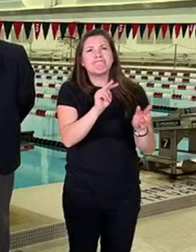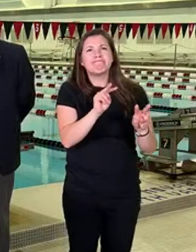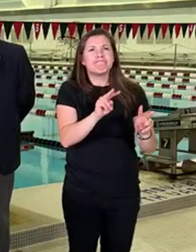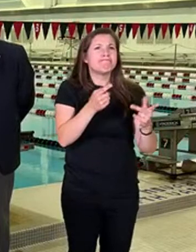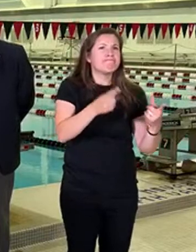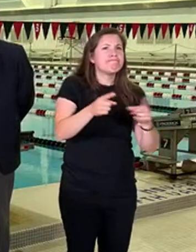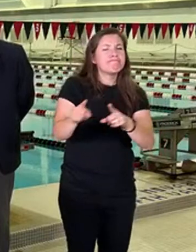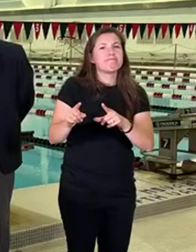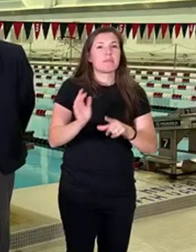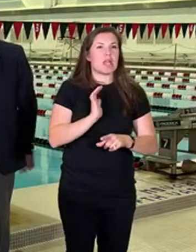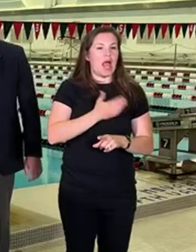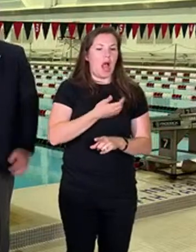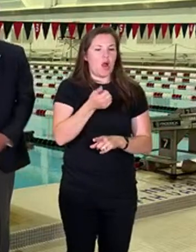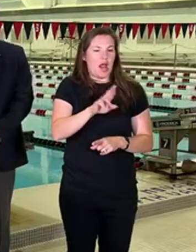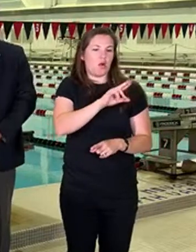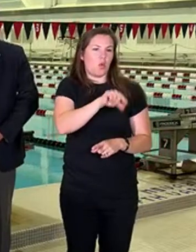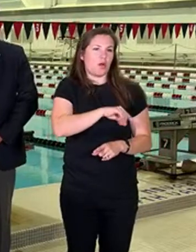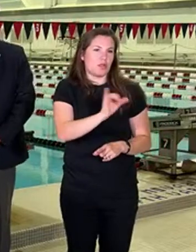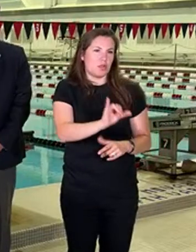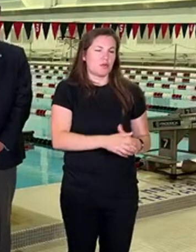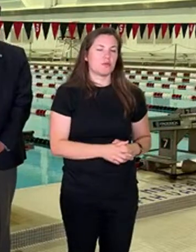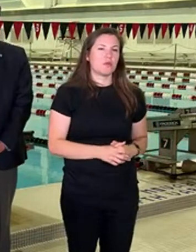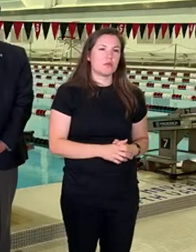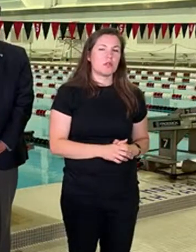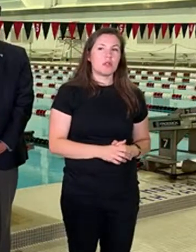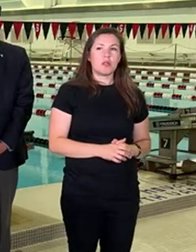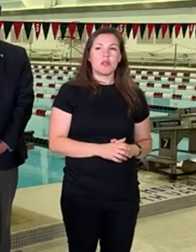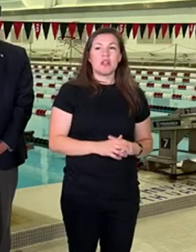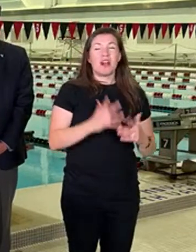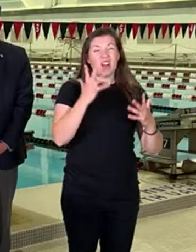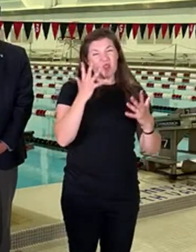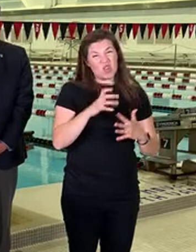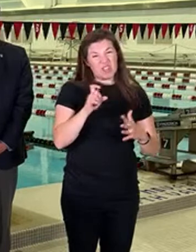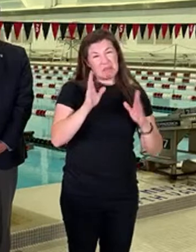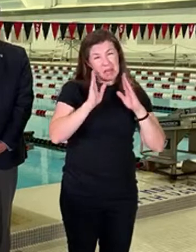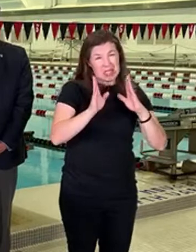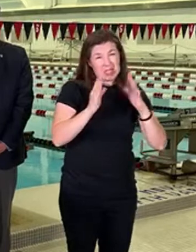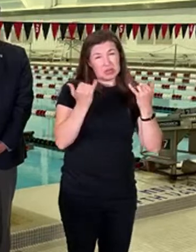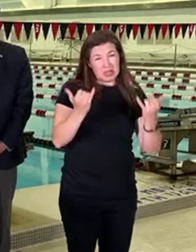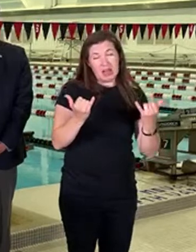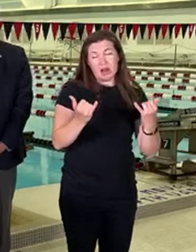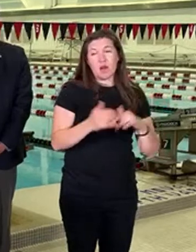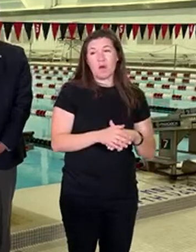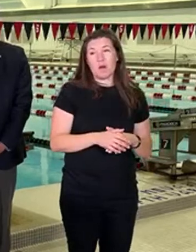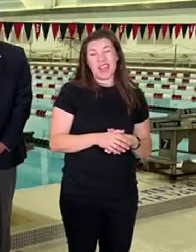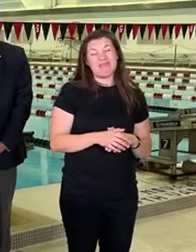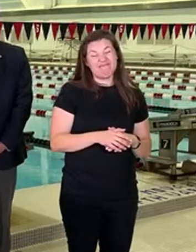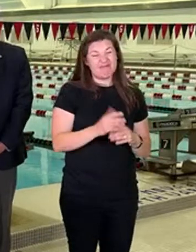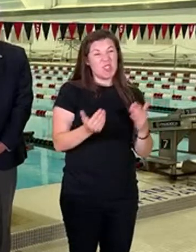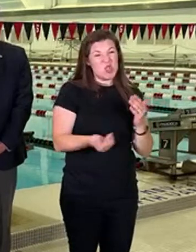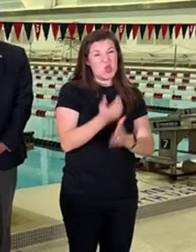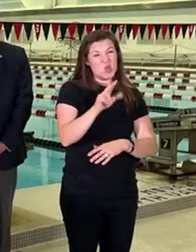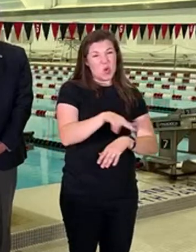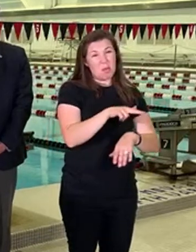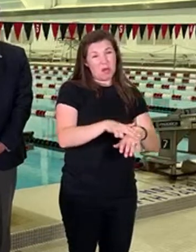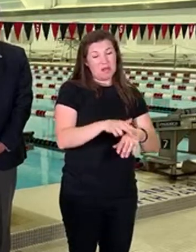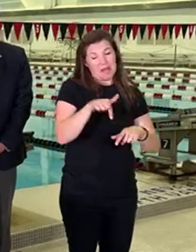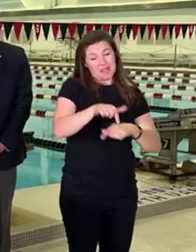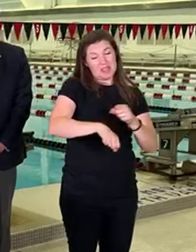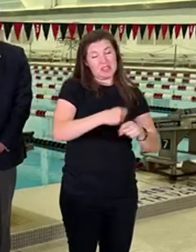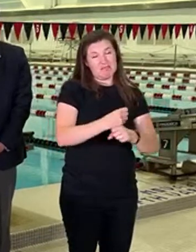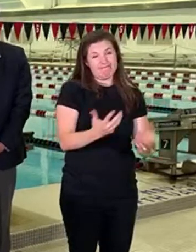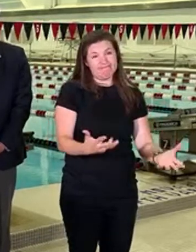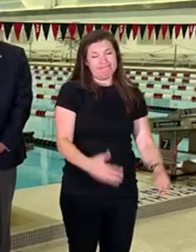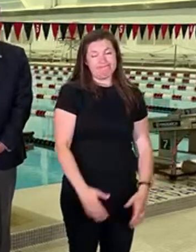our own air quality. So it's something that we unfortunately have to pay attention to, and I'm afraid it's the new normal, at least for this